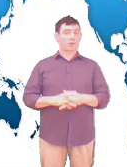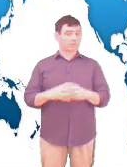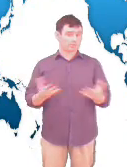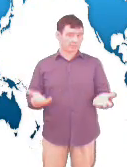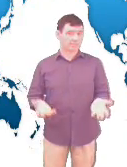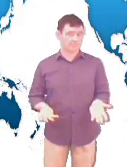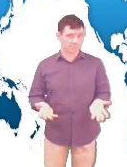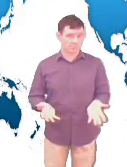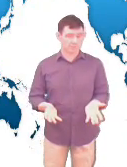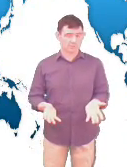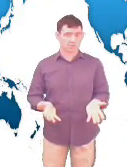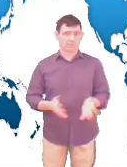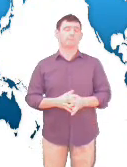are using at this moment in time,